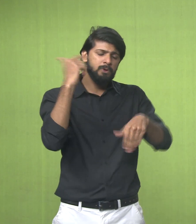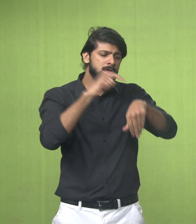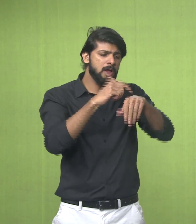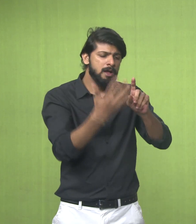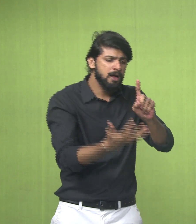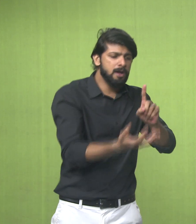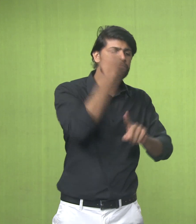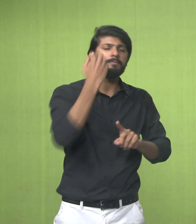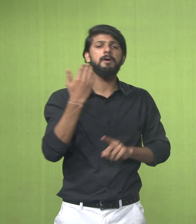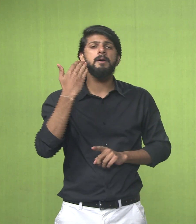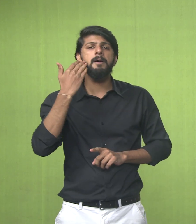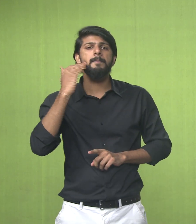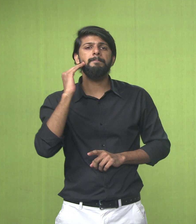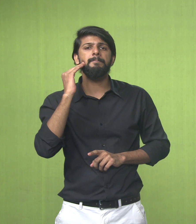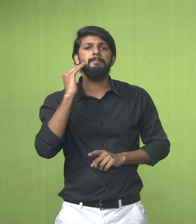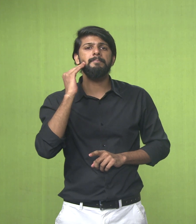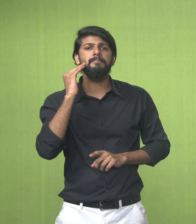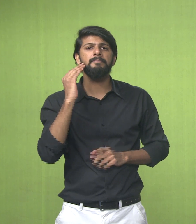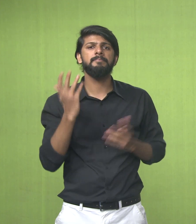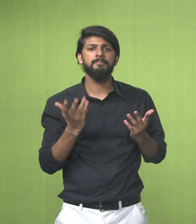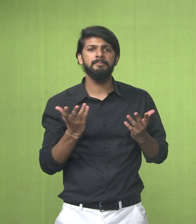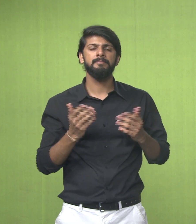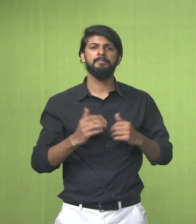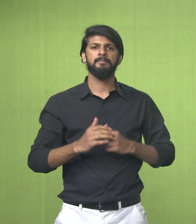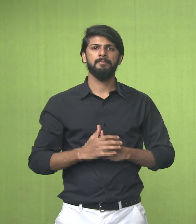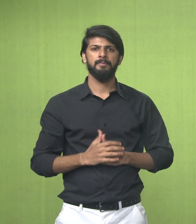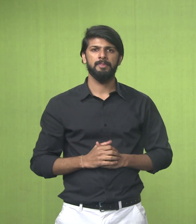When was the earliest pottery found?